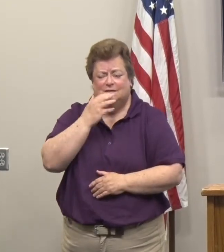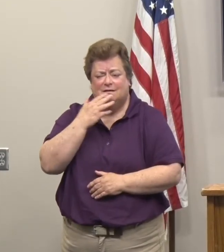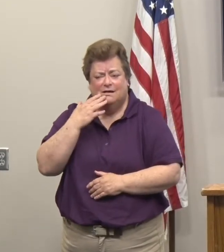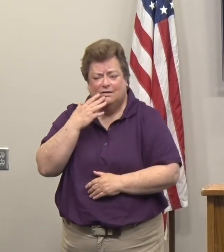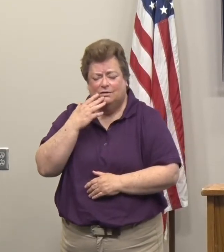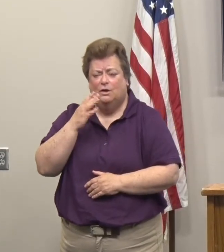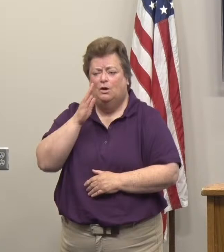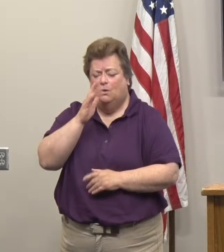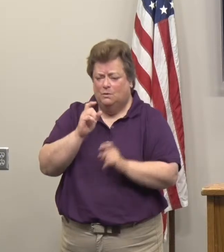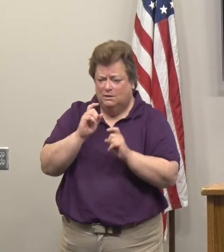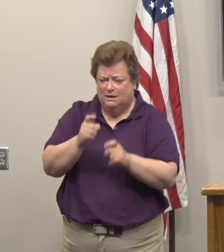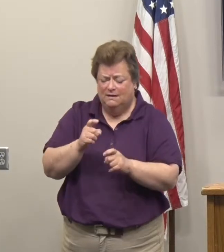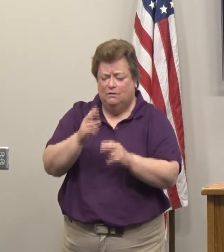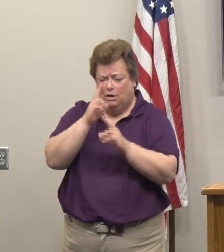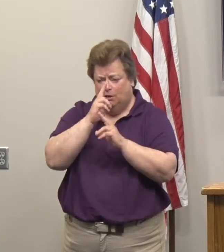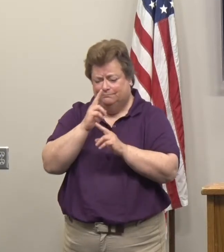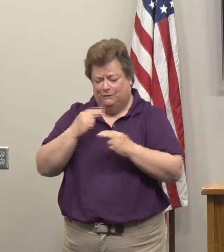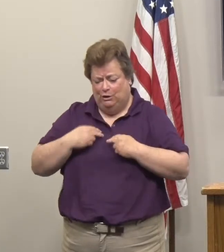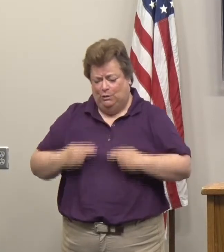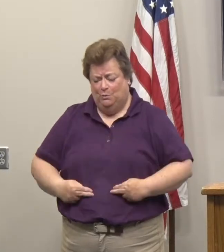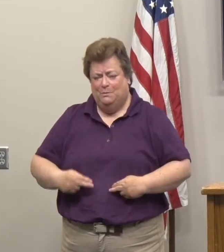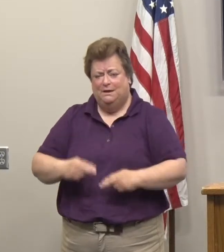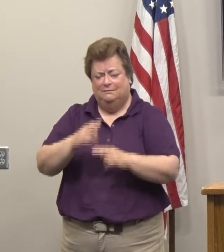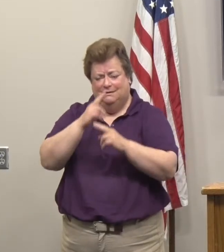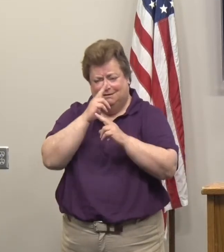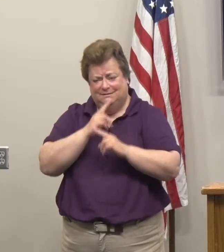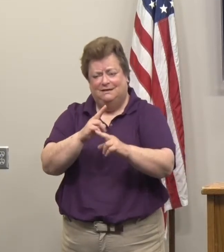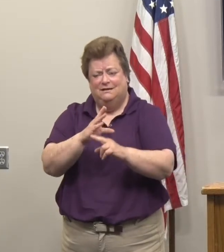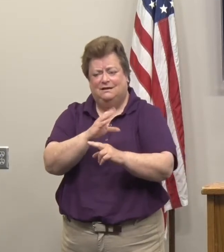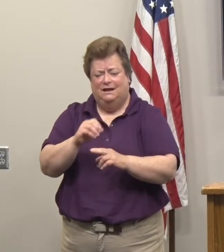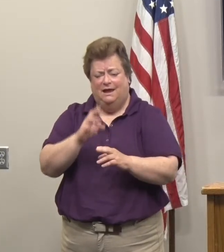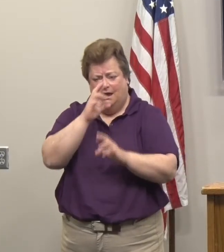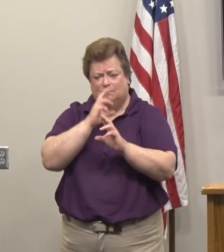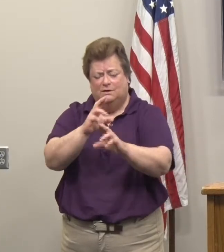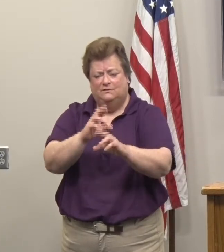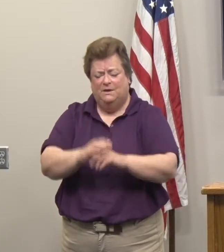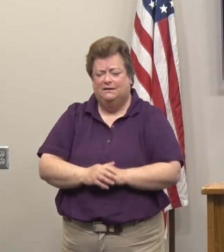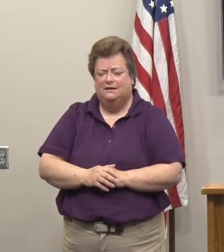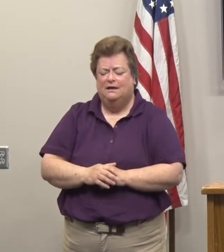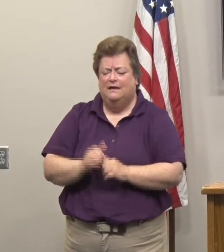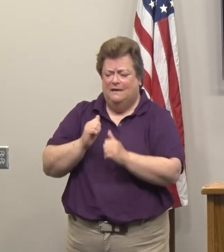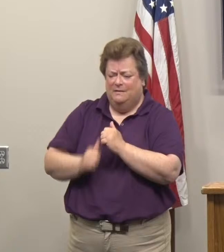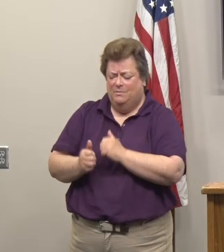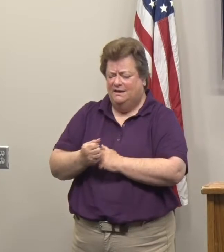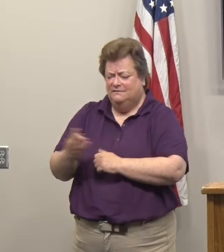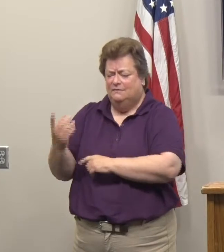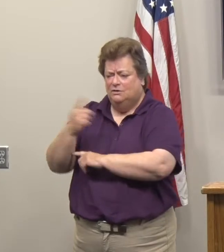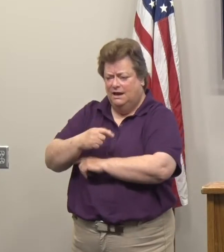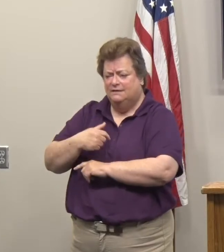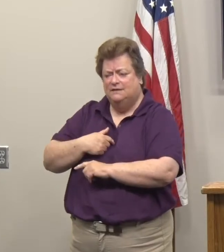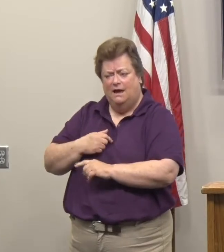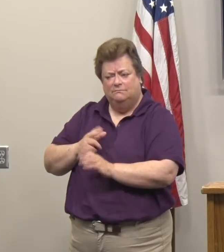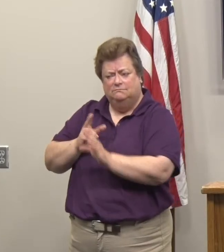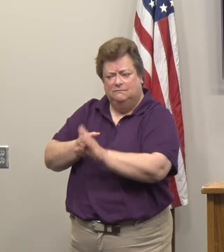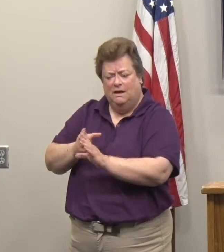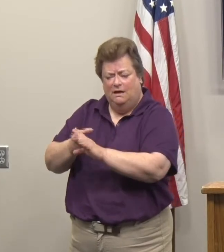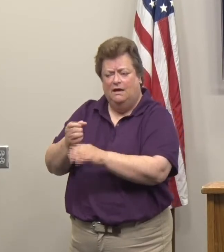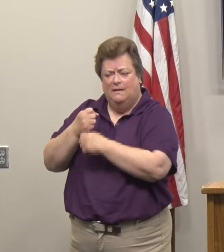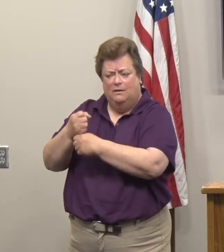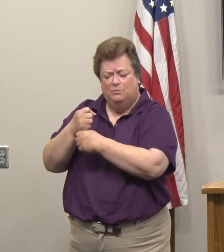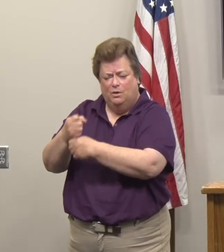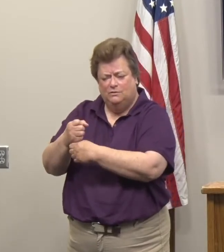human dignity and respect. For the last several days, I've attended the protests and had the opportunity to hear directly from